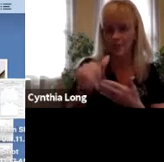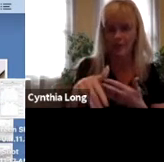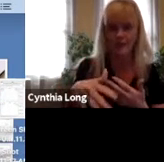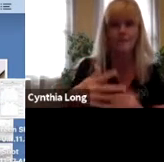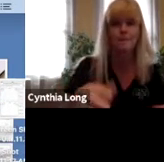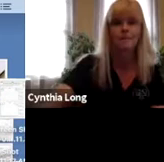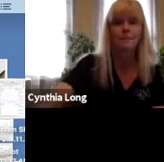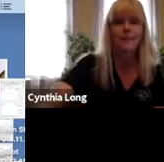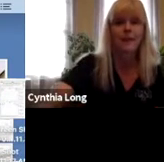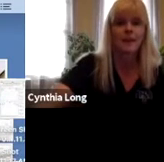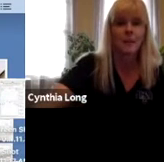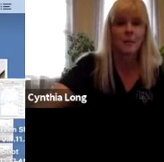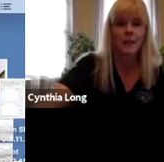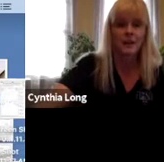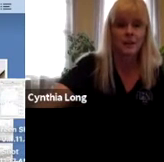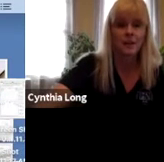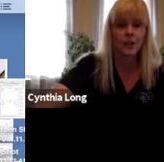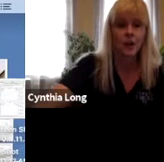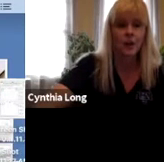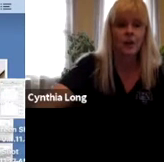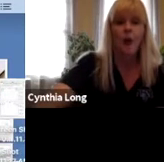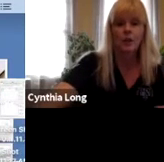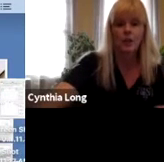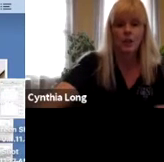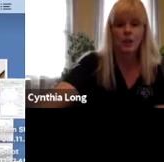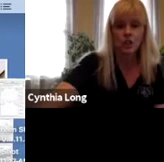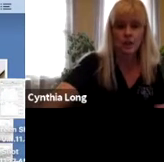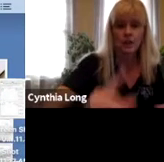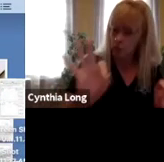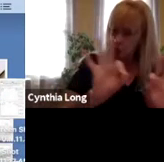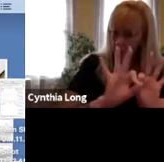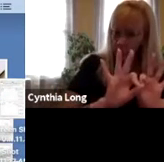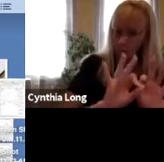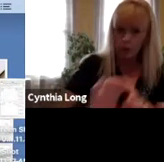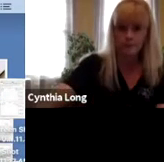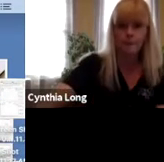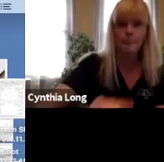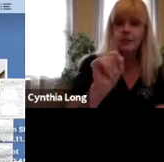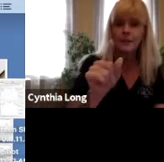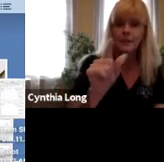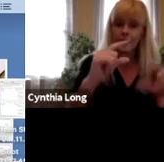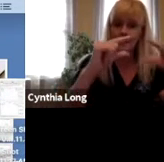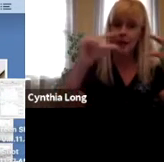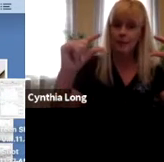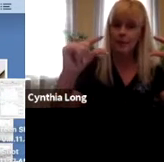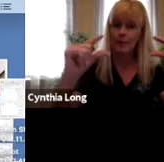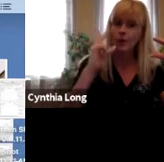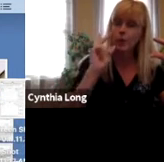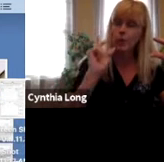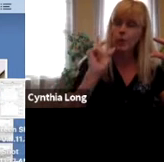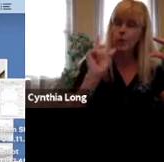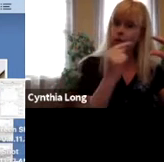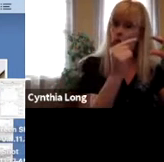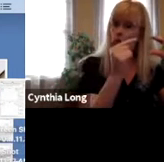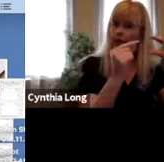Google Classroom to help with that. But here you go. I wanted to show you this. This is real important. You see at the top here where